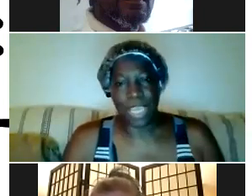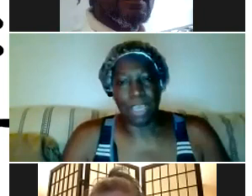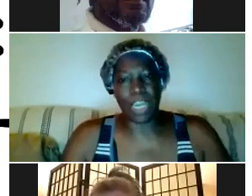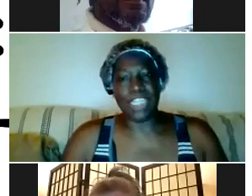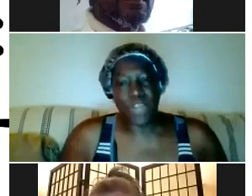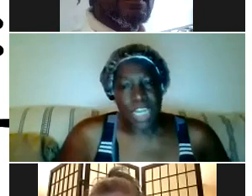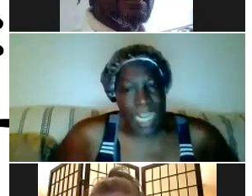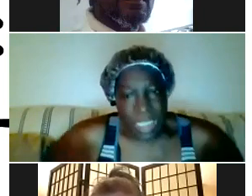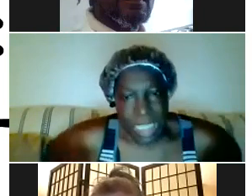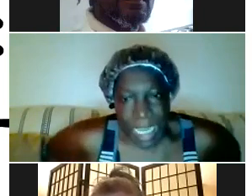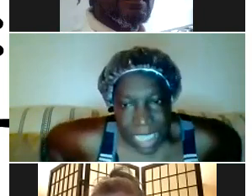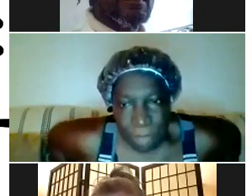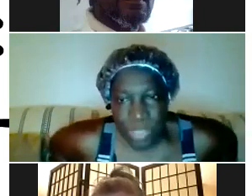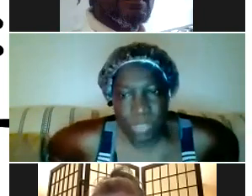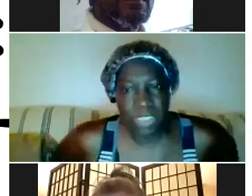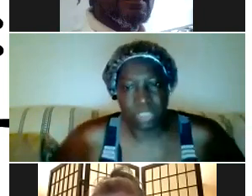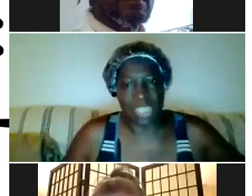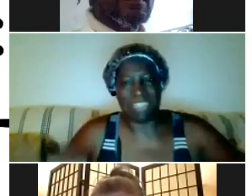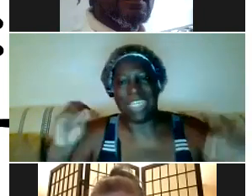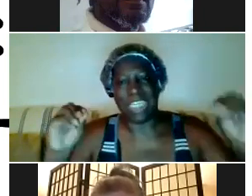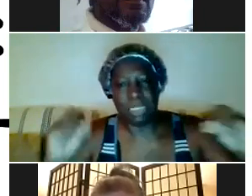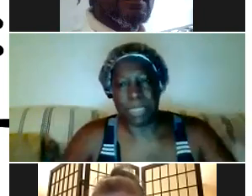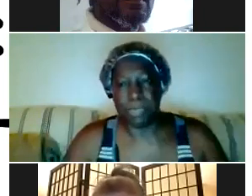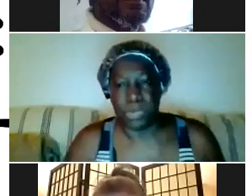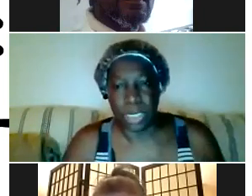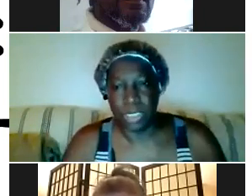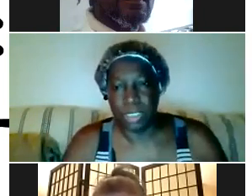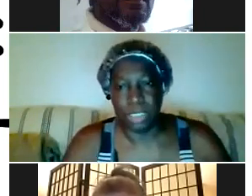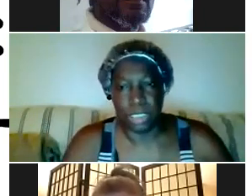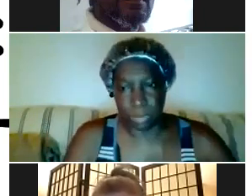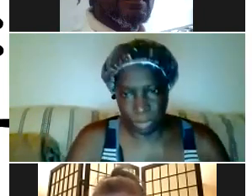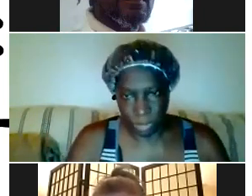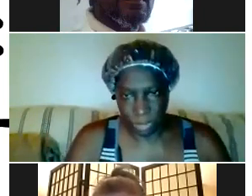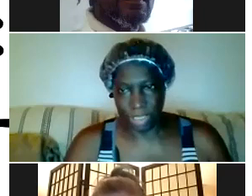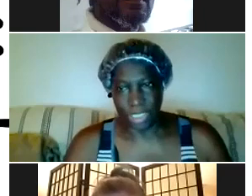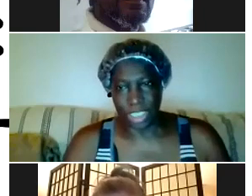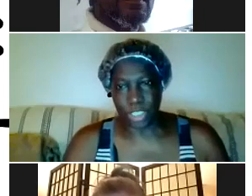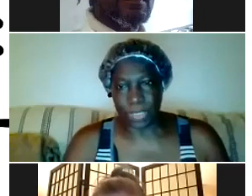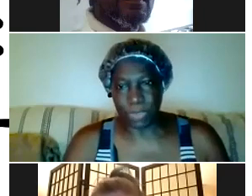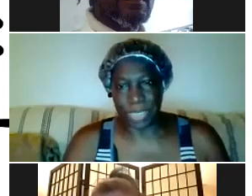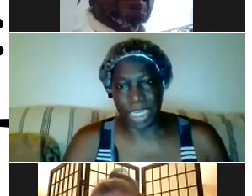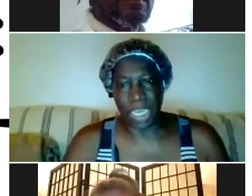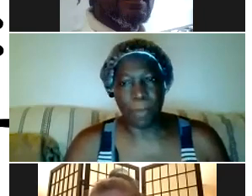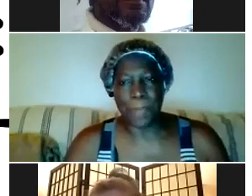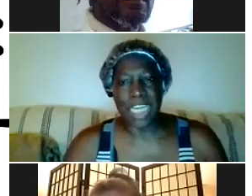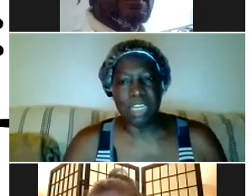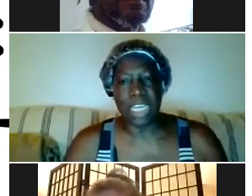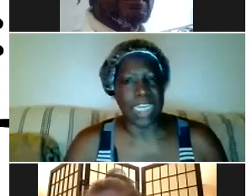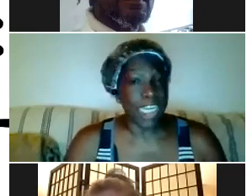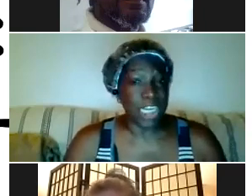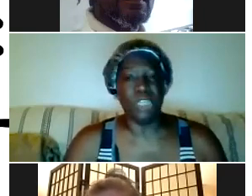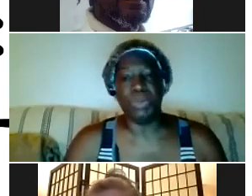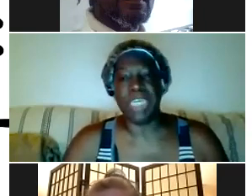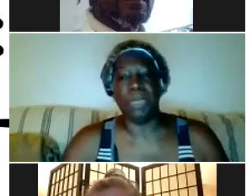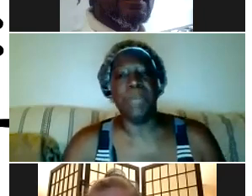Okay. All right. So our next example, try to make it a little bit more, So it would be my dog.